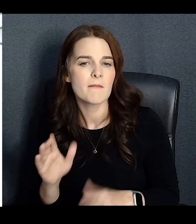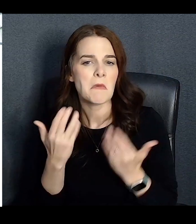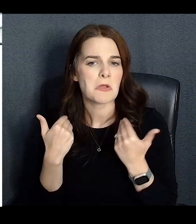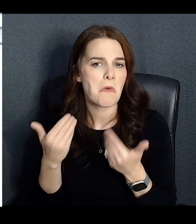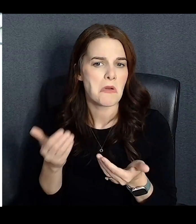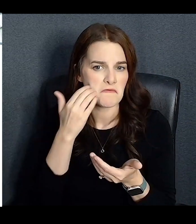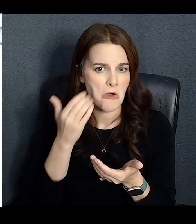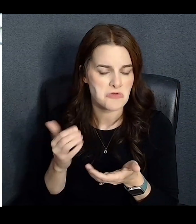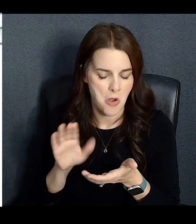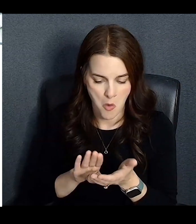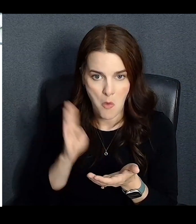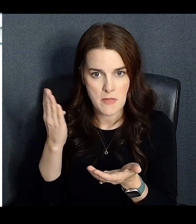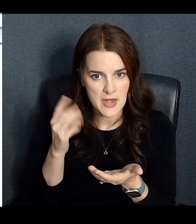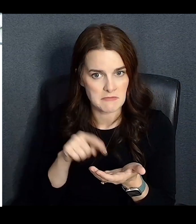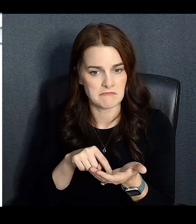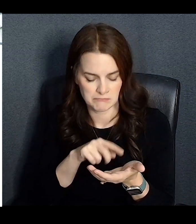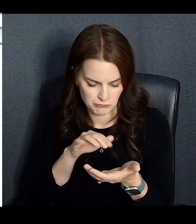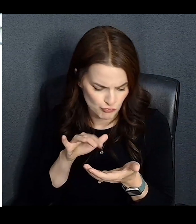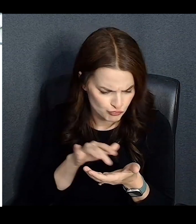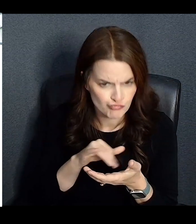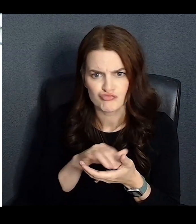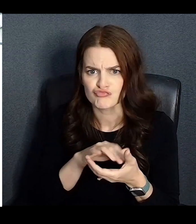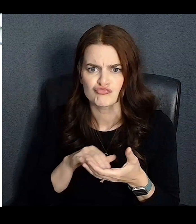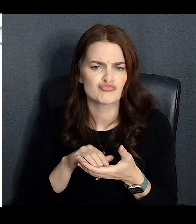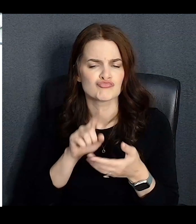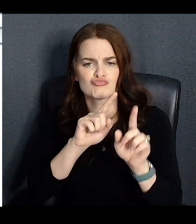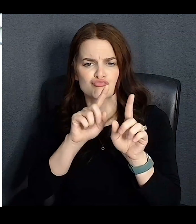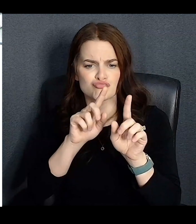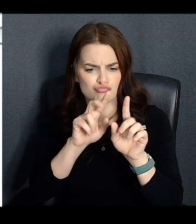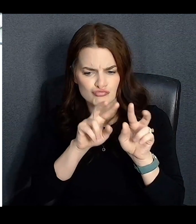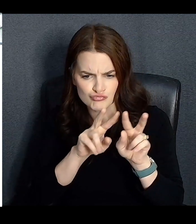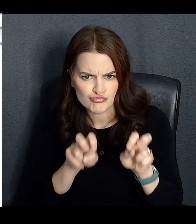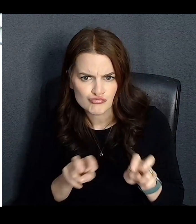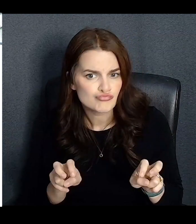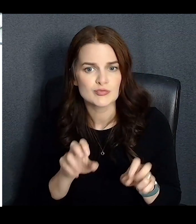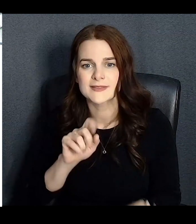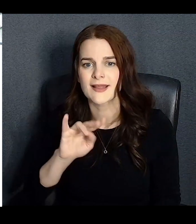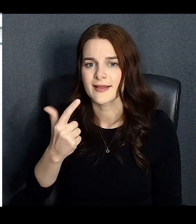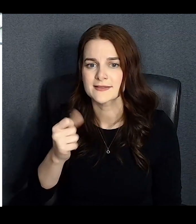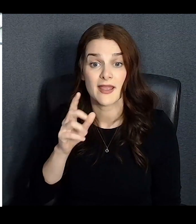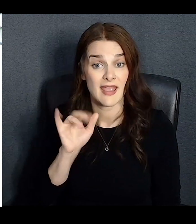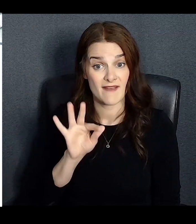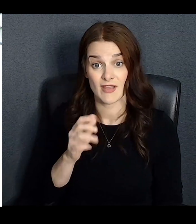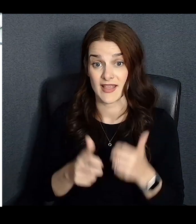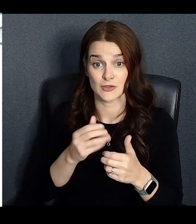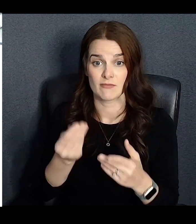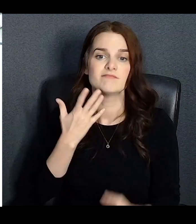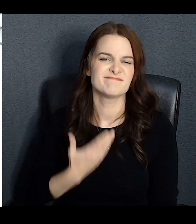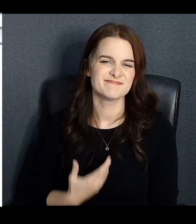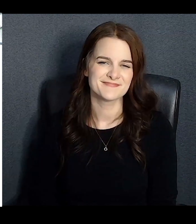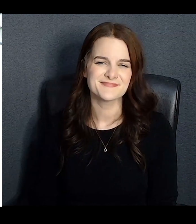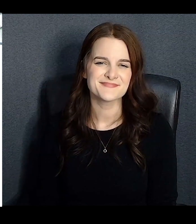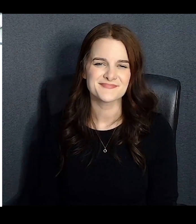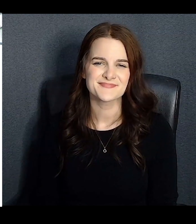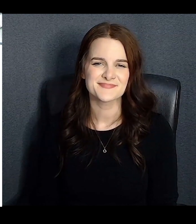open it up so you can kind of follow along with us and check out all different kinds of settings. If you're having any issue finding that, let us know.